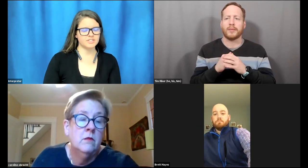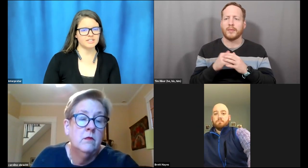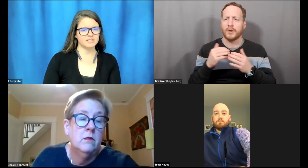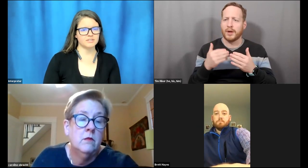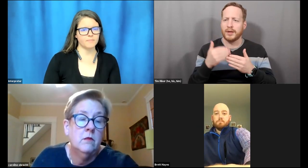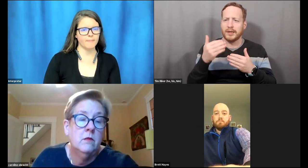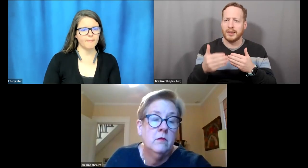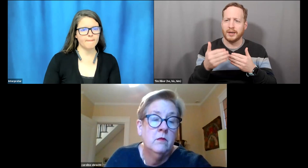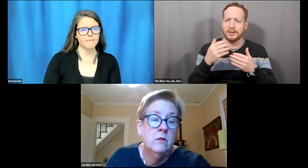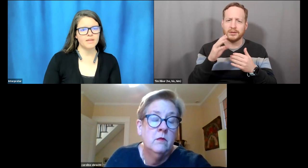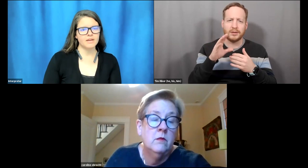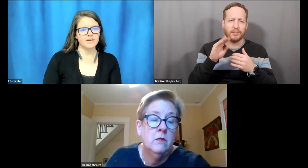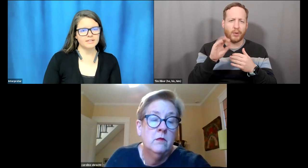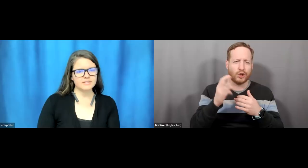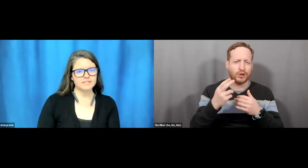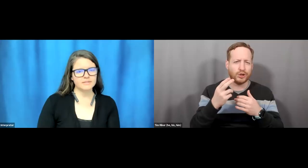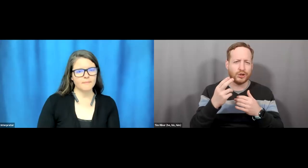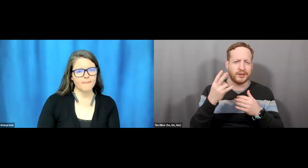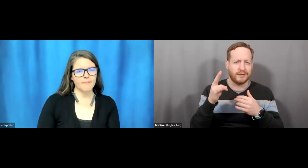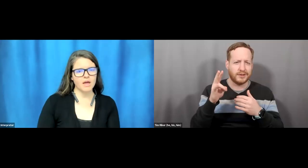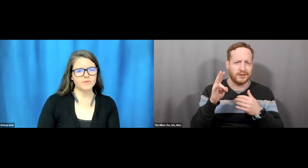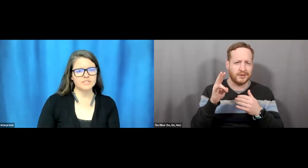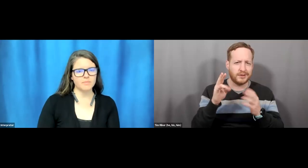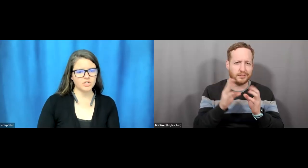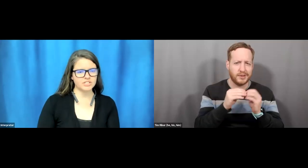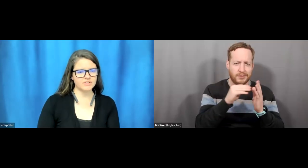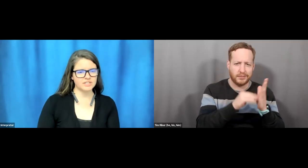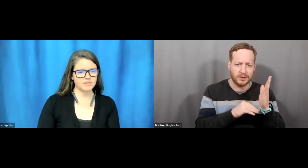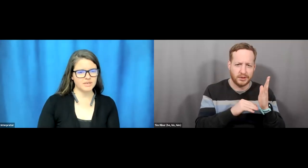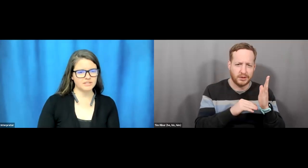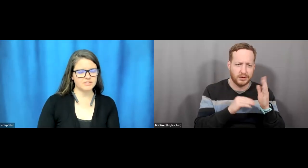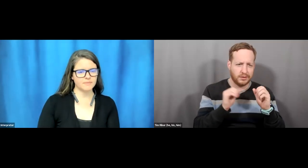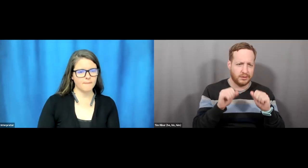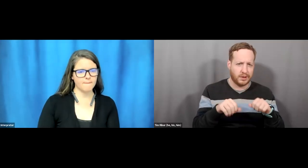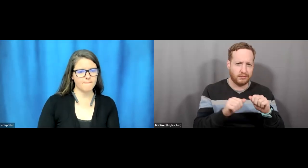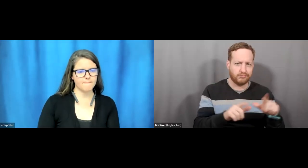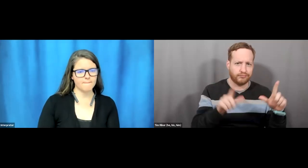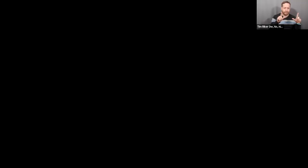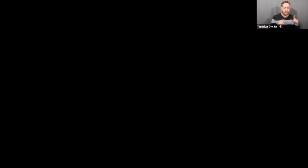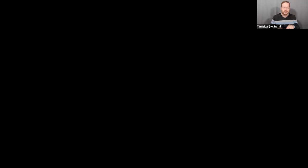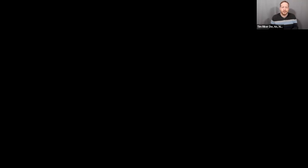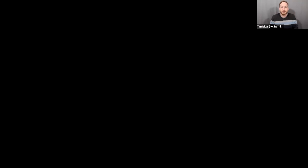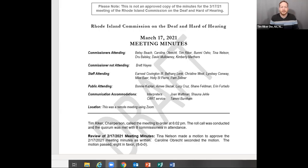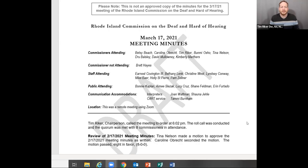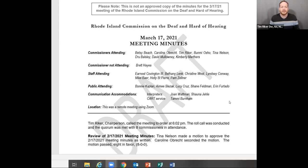six. Next, that was the March 17th minutes. Can we pull those up as